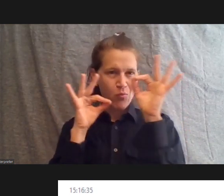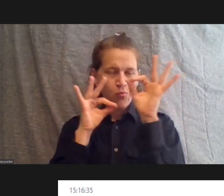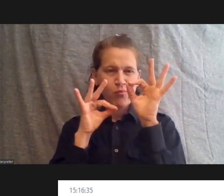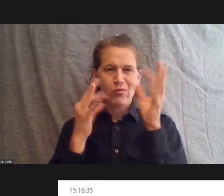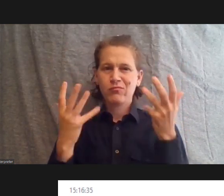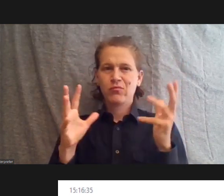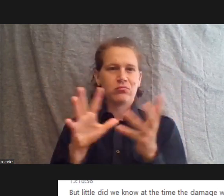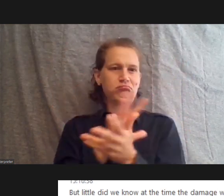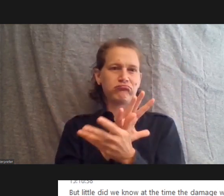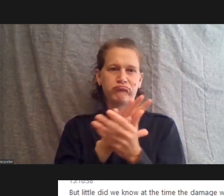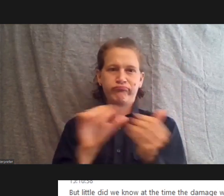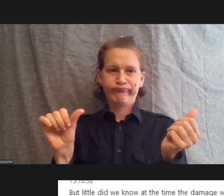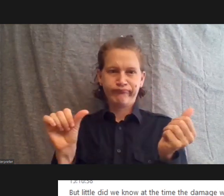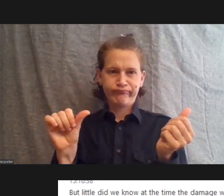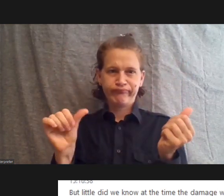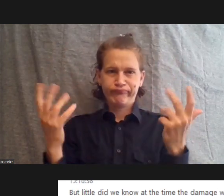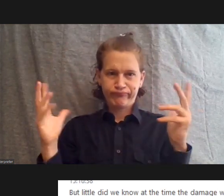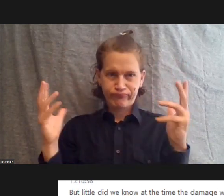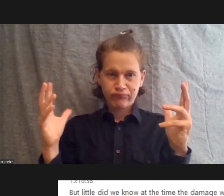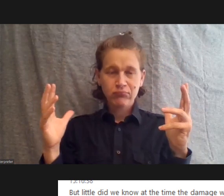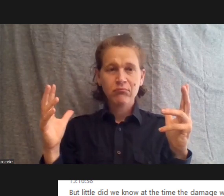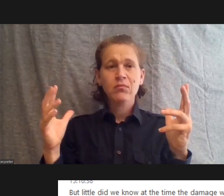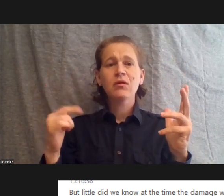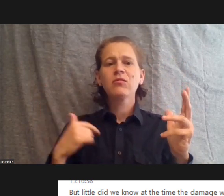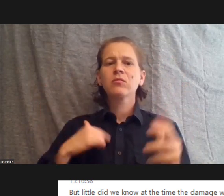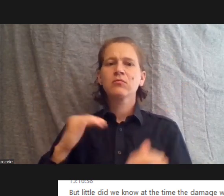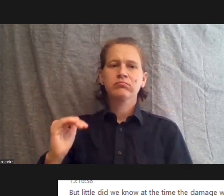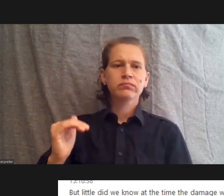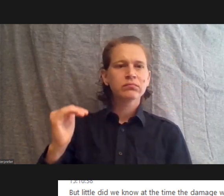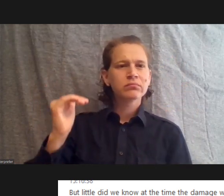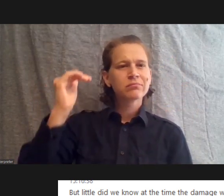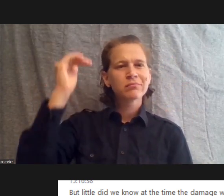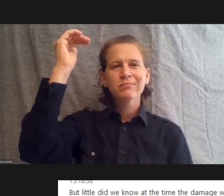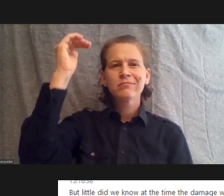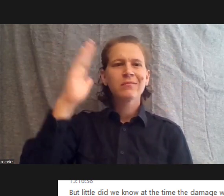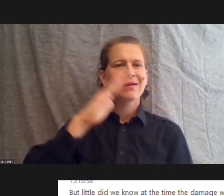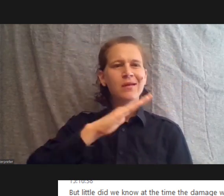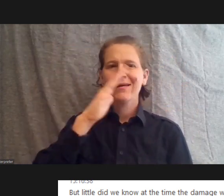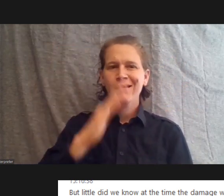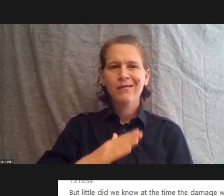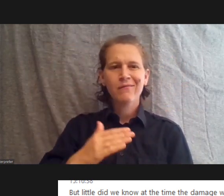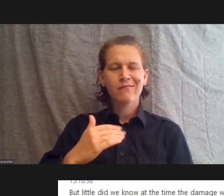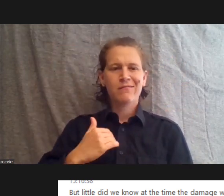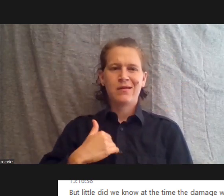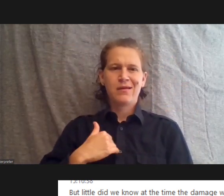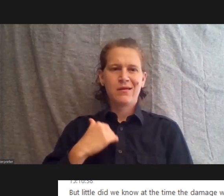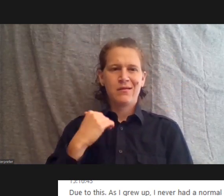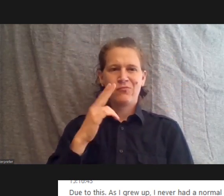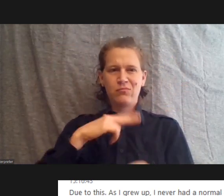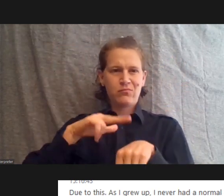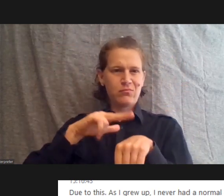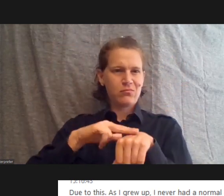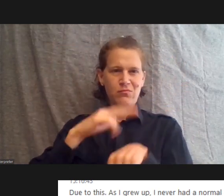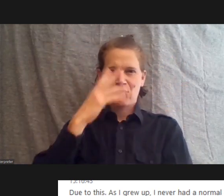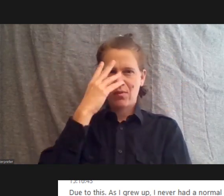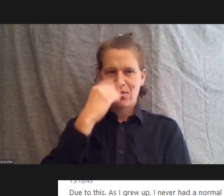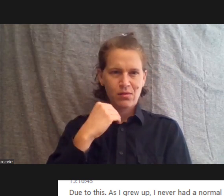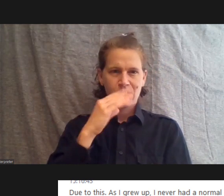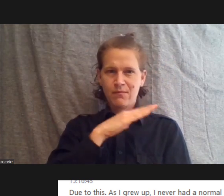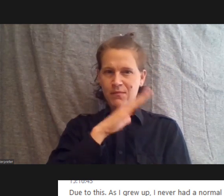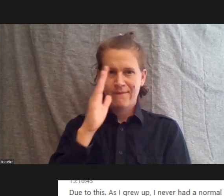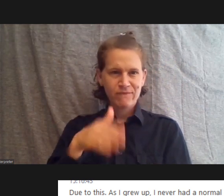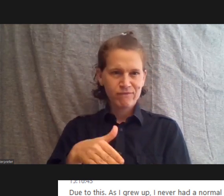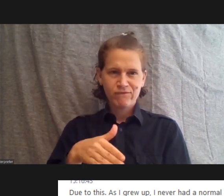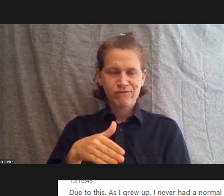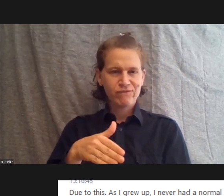done. Due to this, as I grew up, I never had a normal sleep schedule. In fact, I never had one in the